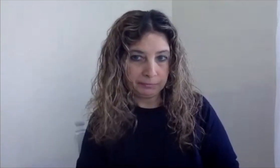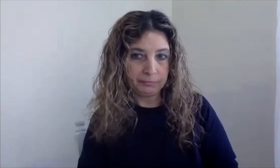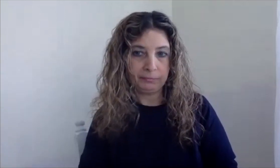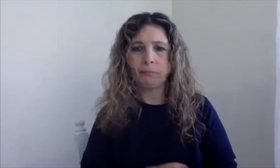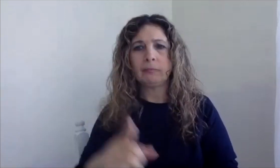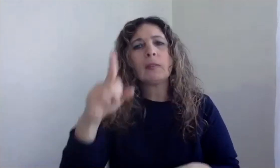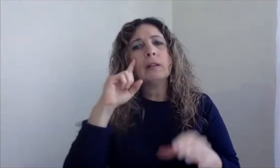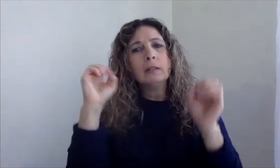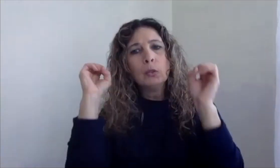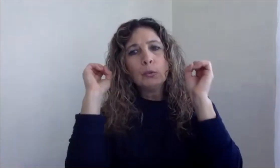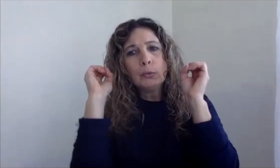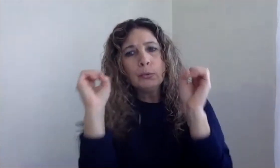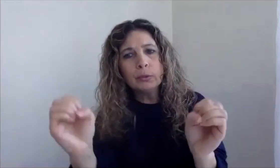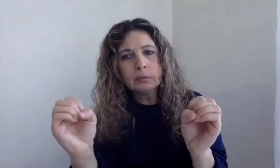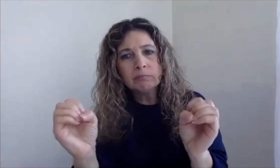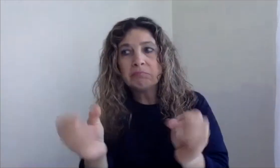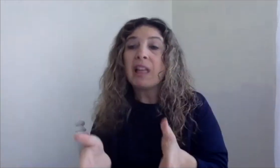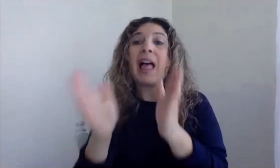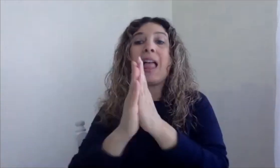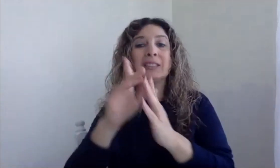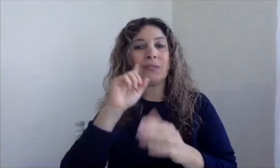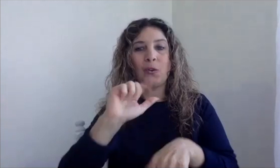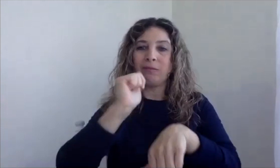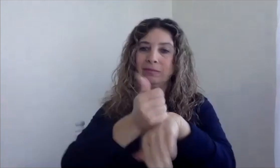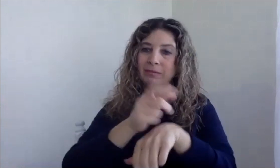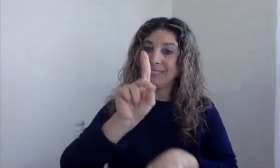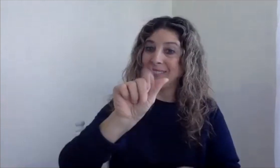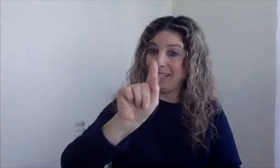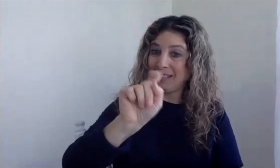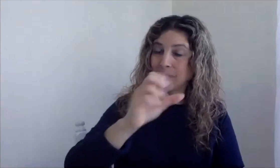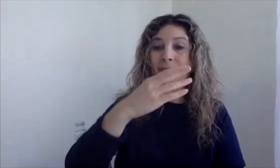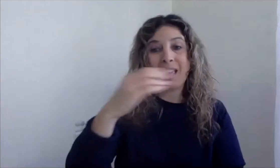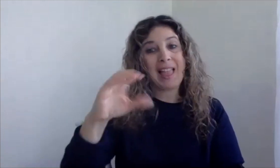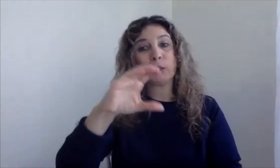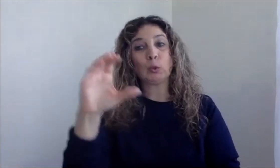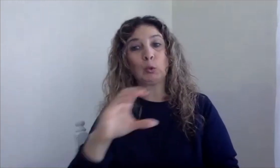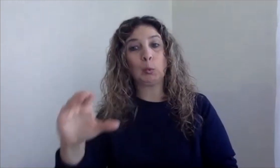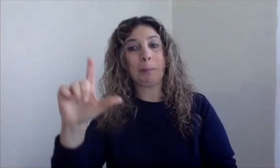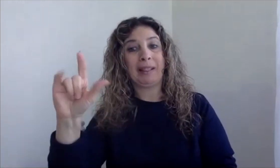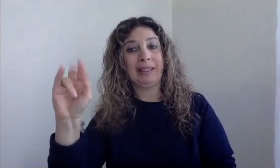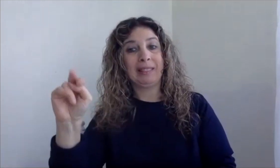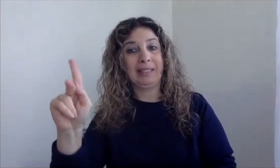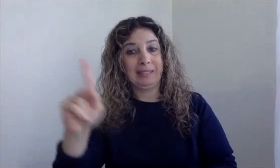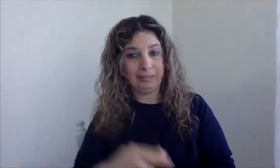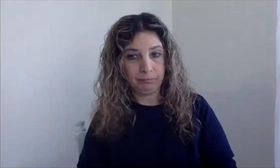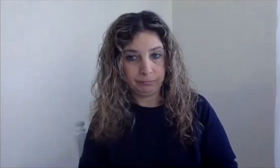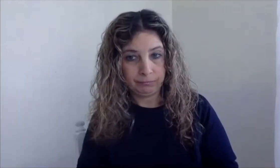the Alumni Association's vice president. I heard nothing. Nothing about the date and nothing about the Zoom